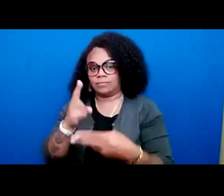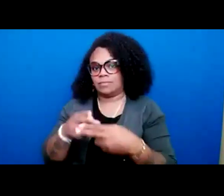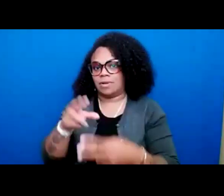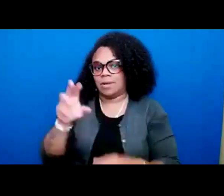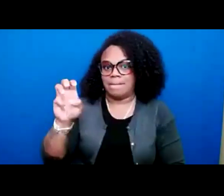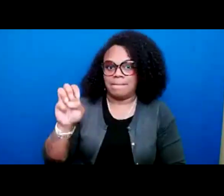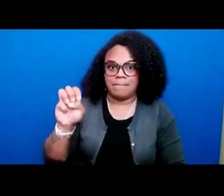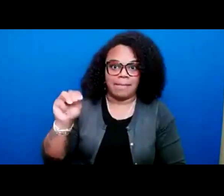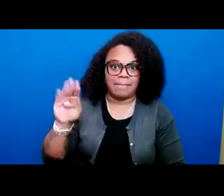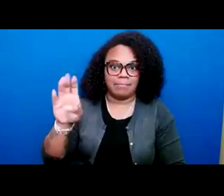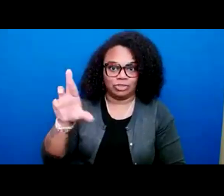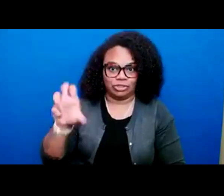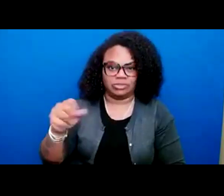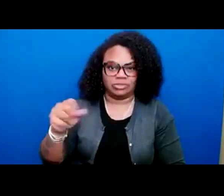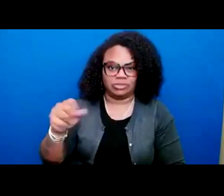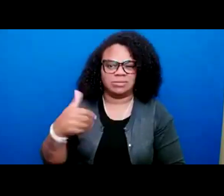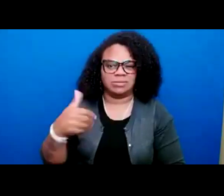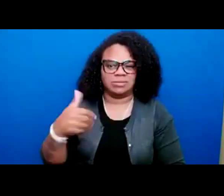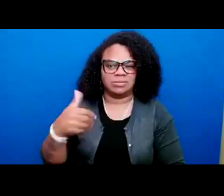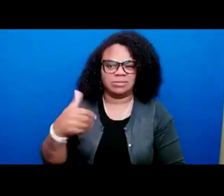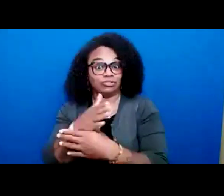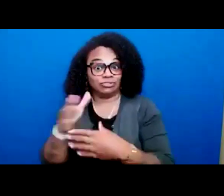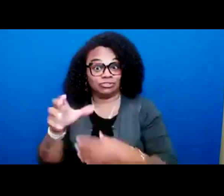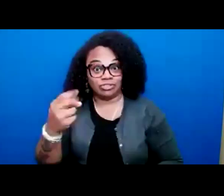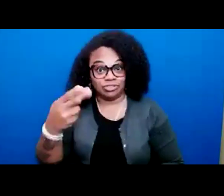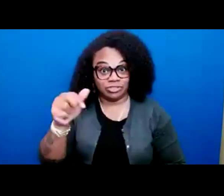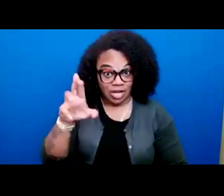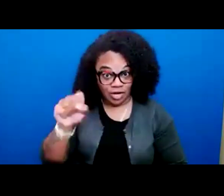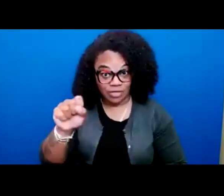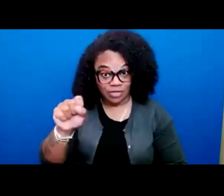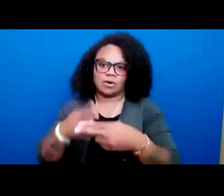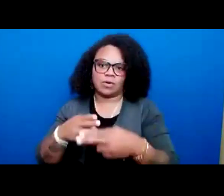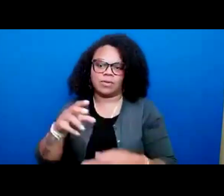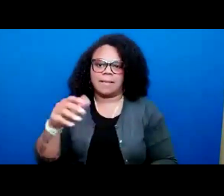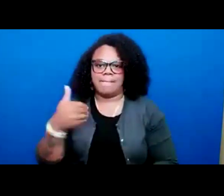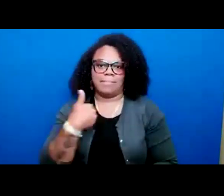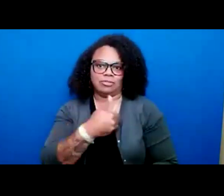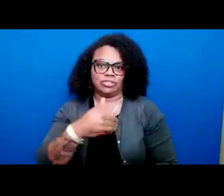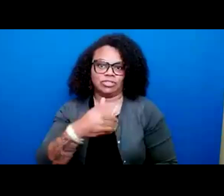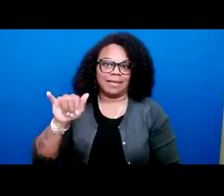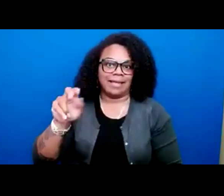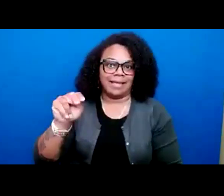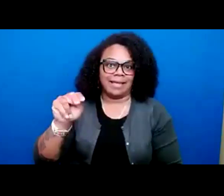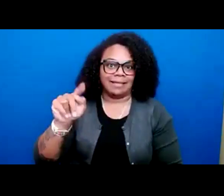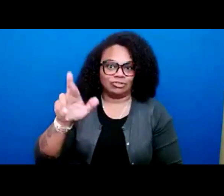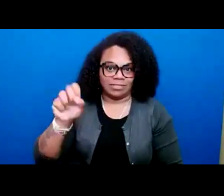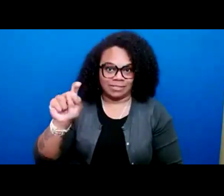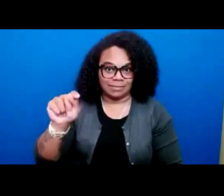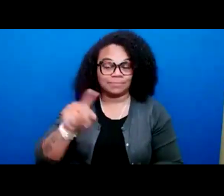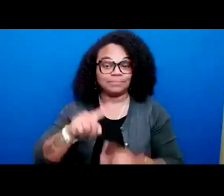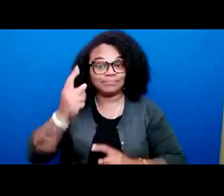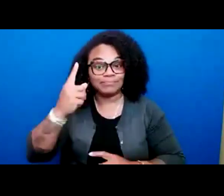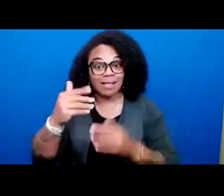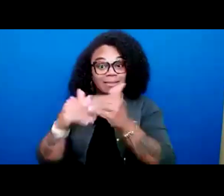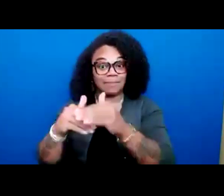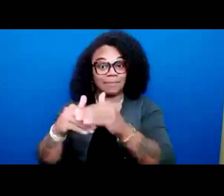limited liability company are called membership interests. But a limited liability is, again, very similar